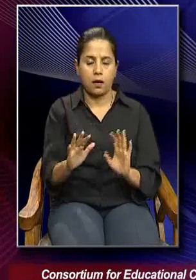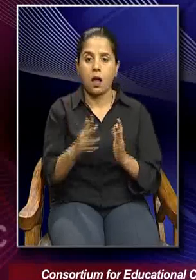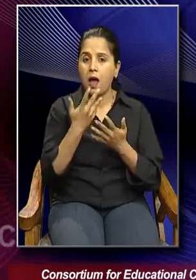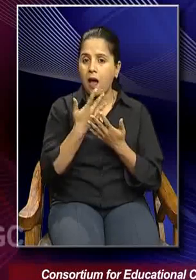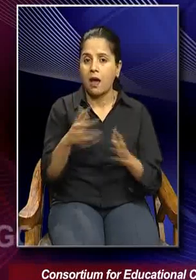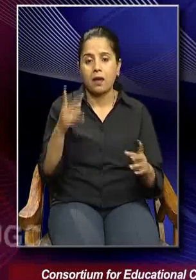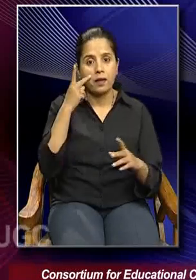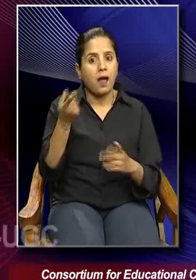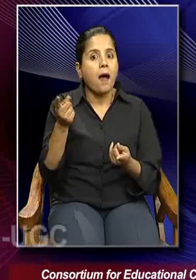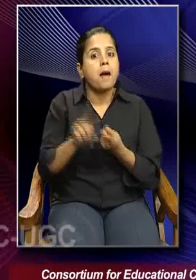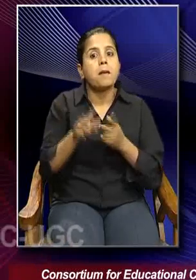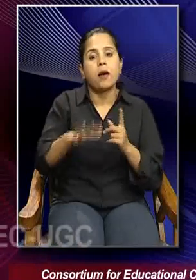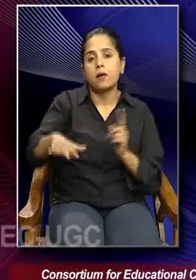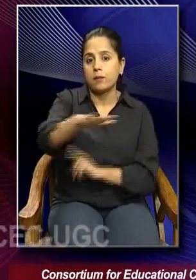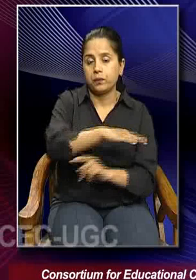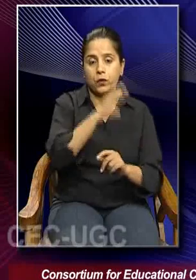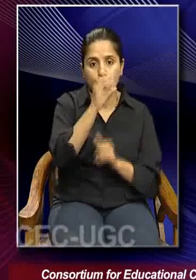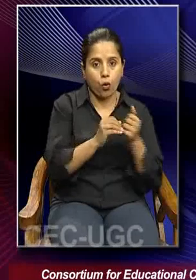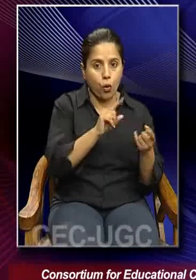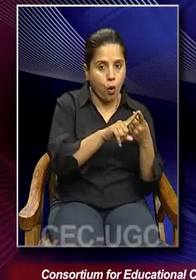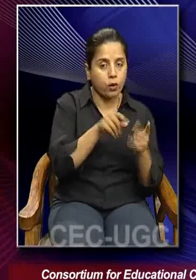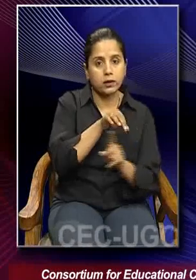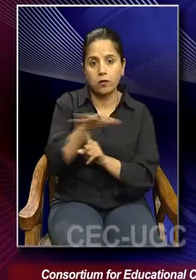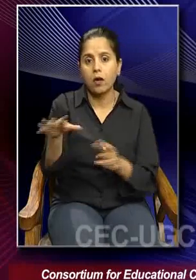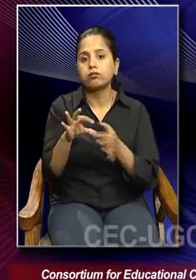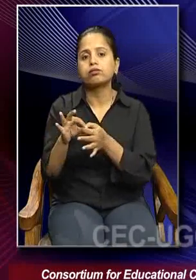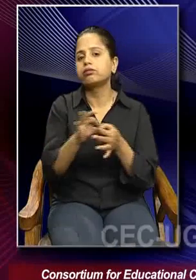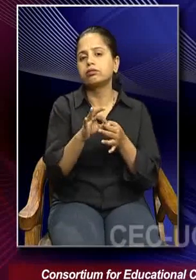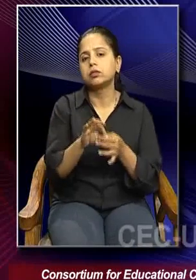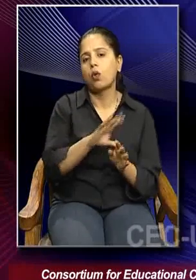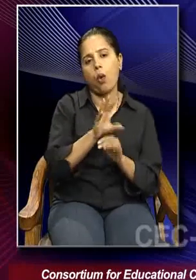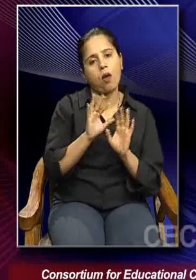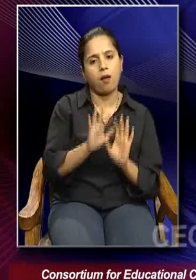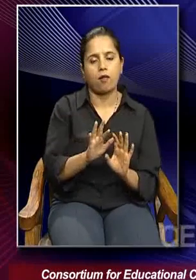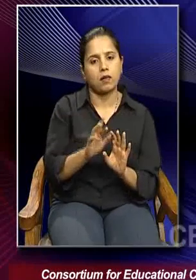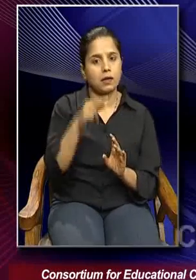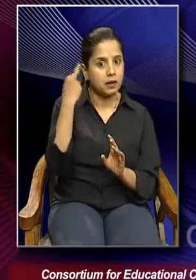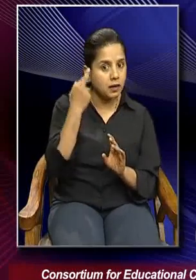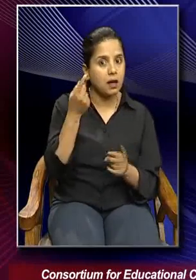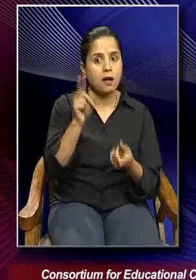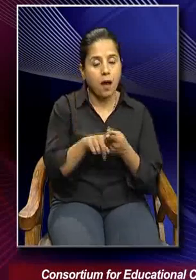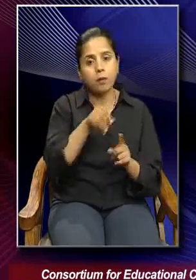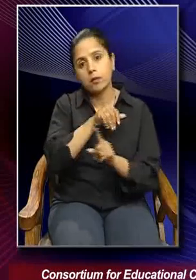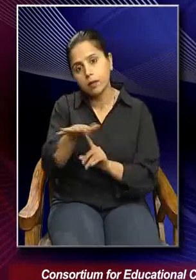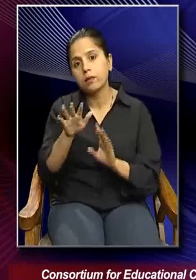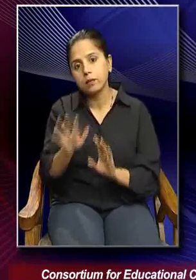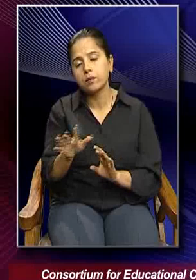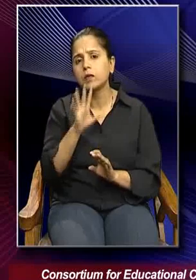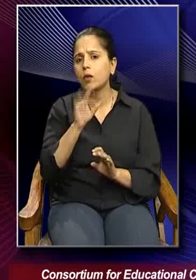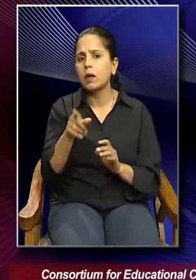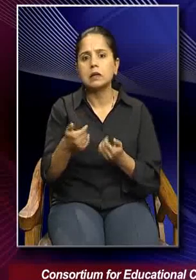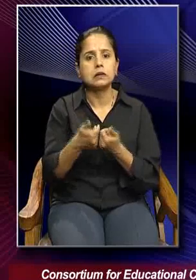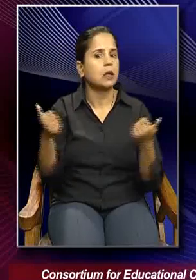is in this cause and effect relationship. And cause and effect are in fact